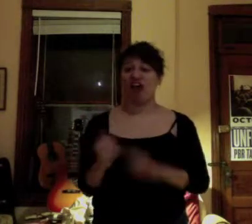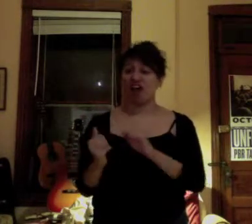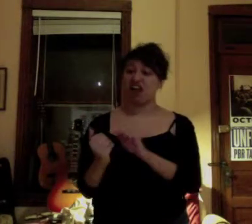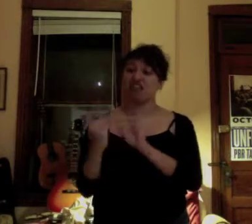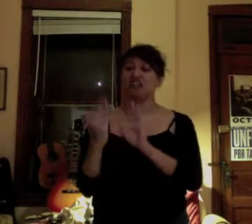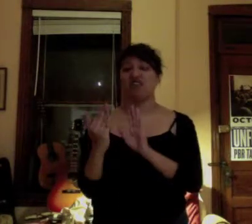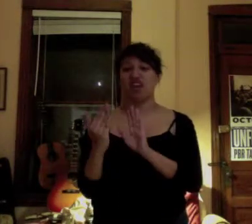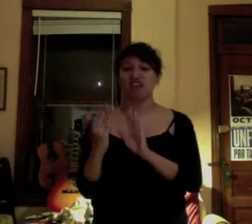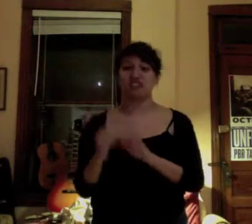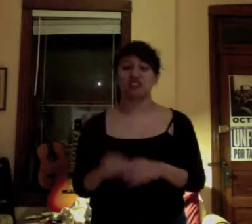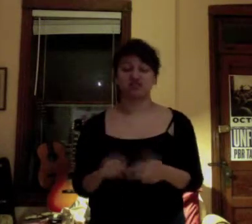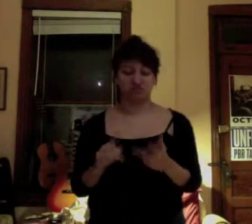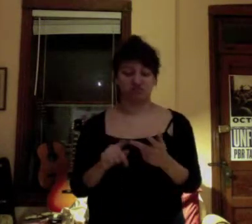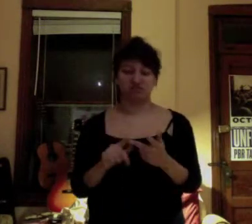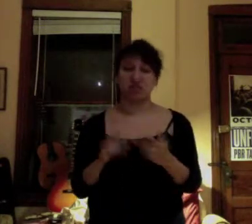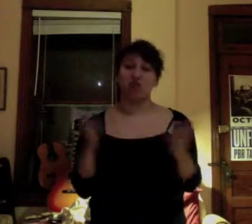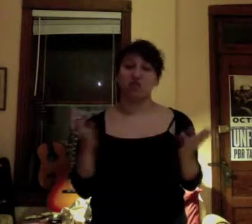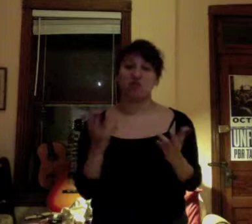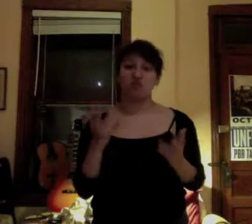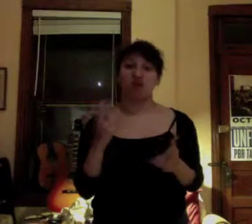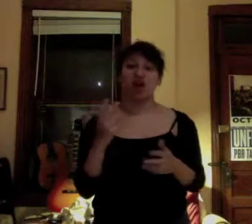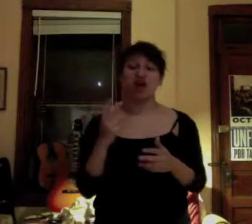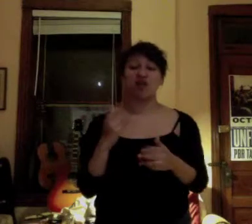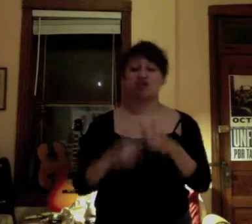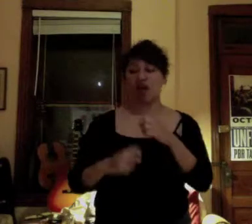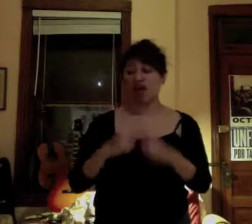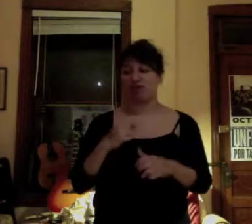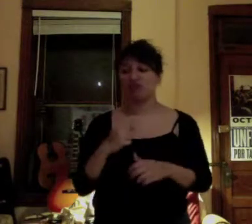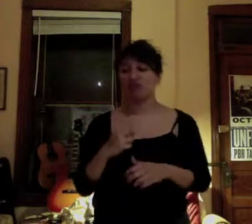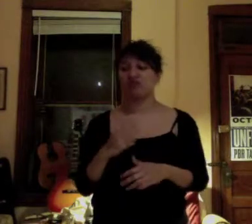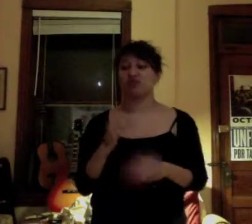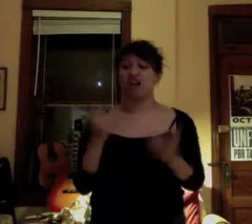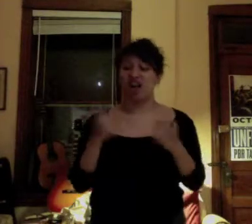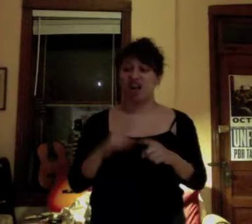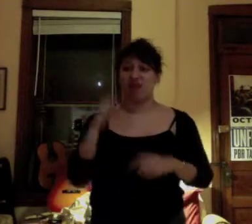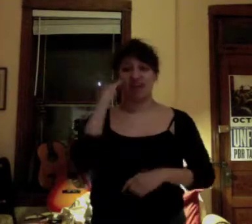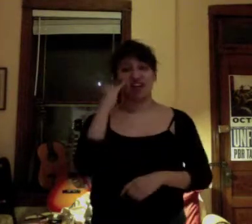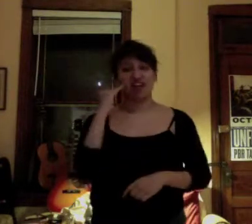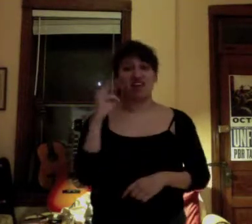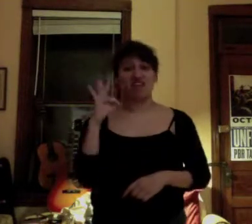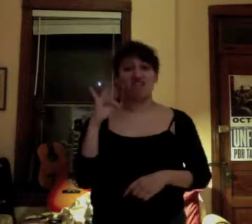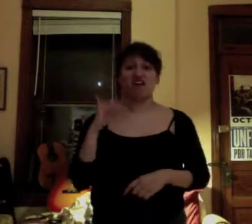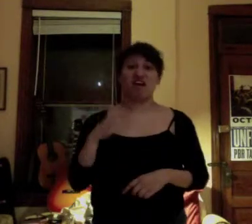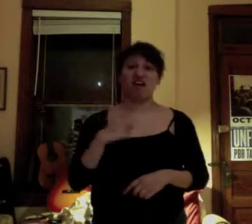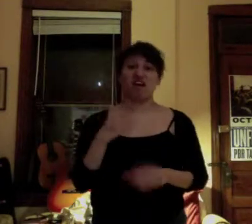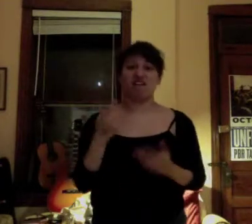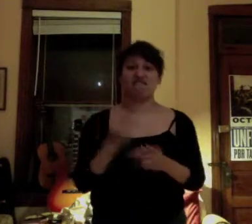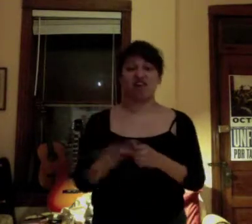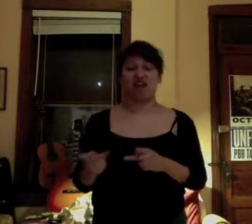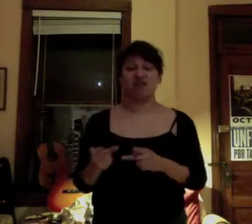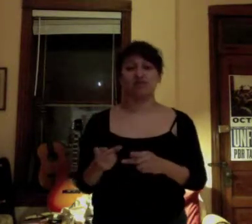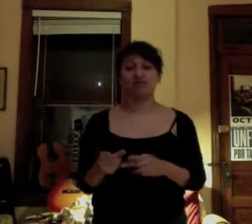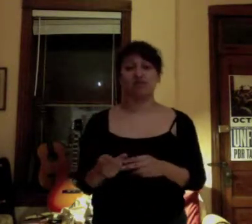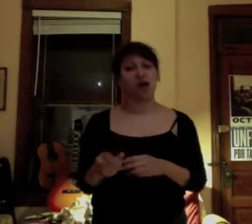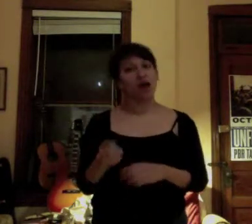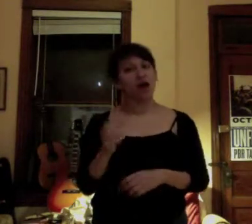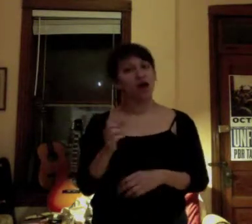challenges facing me? Or try some of these questions instead. What am I excited about